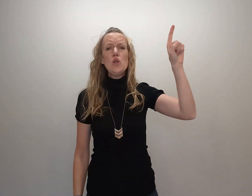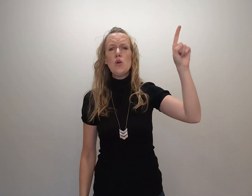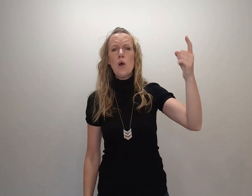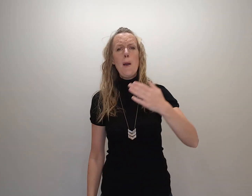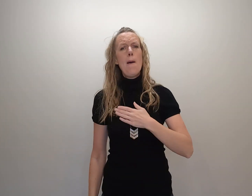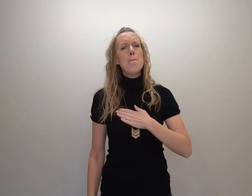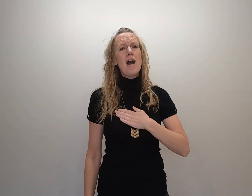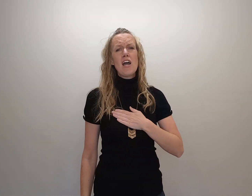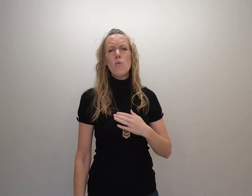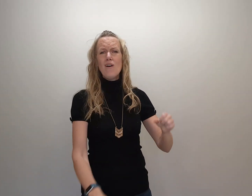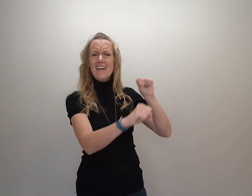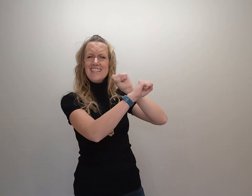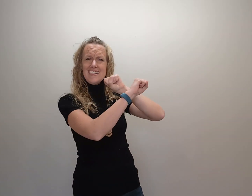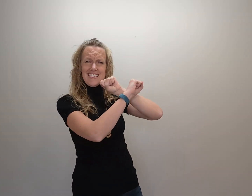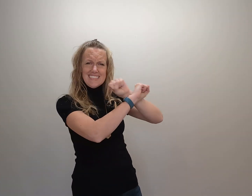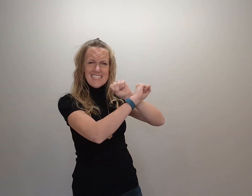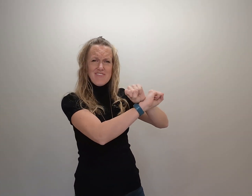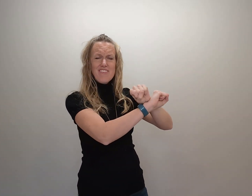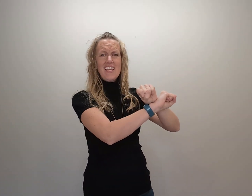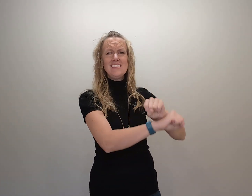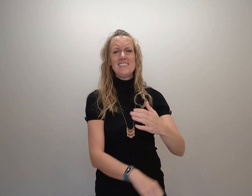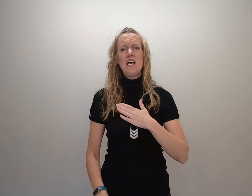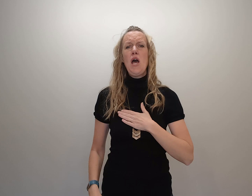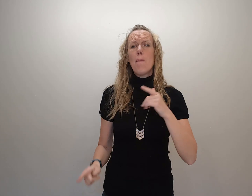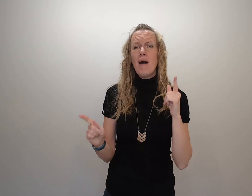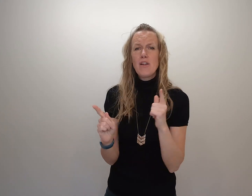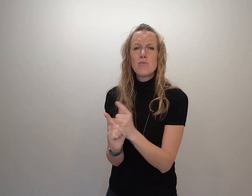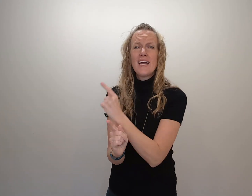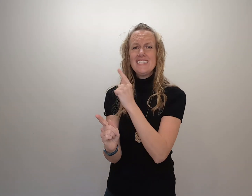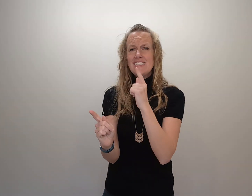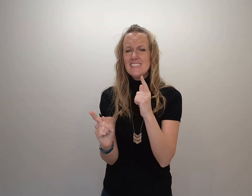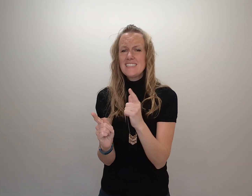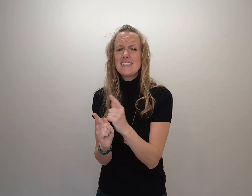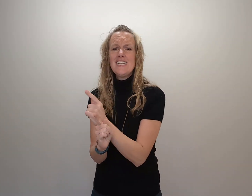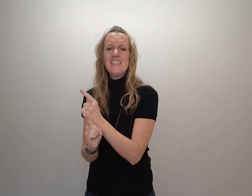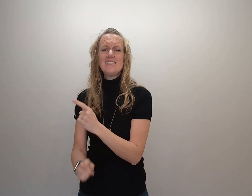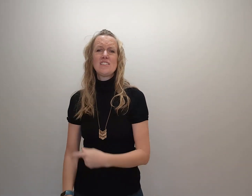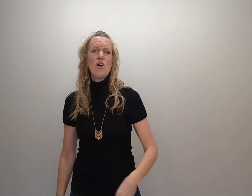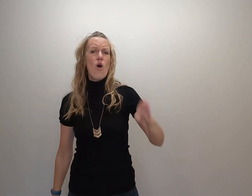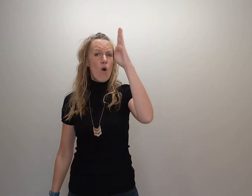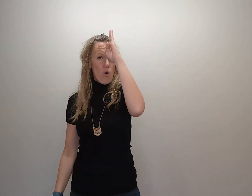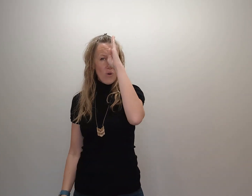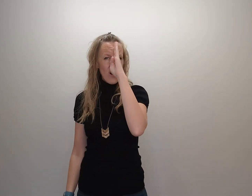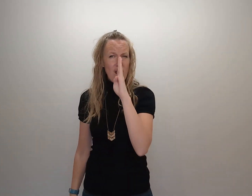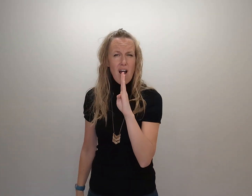you. My one defense, my righteousness. Oh